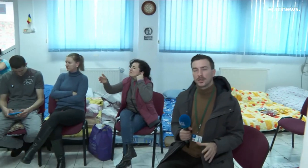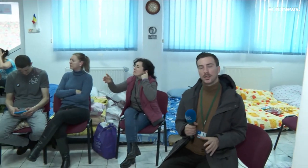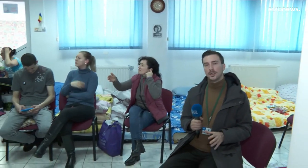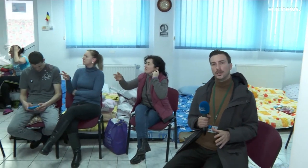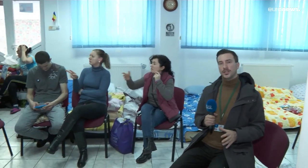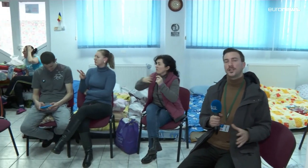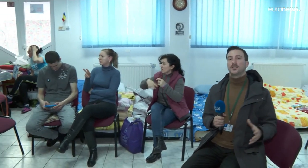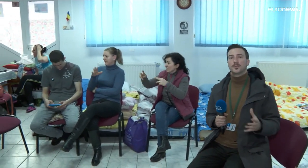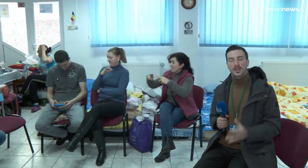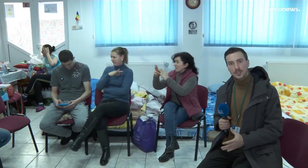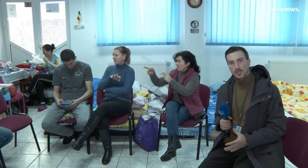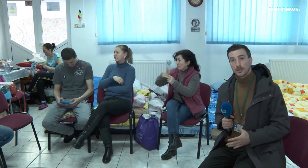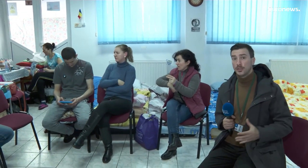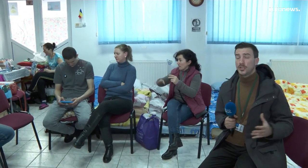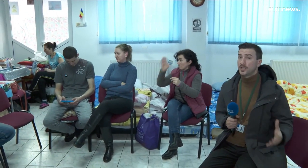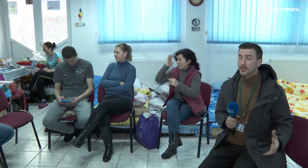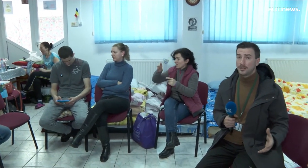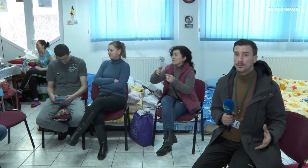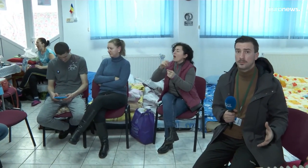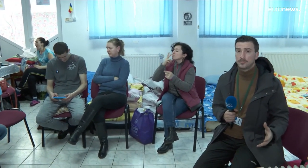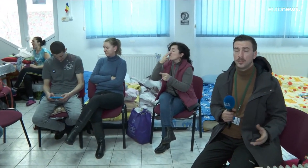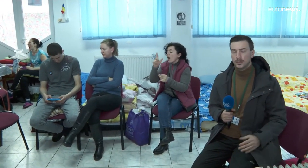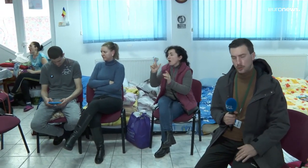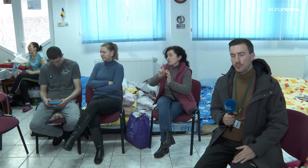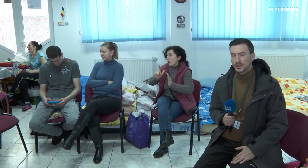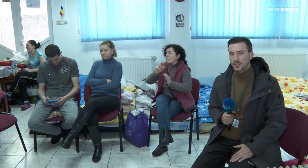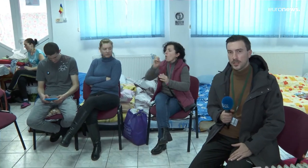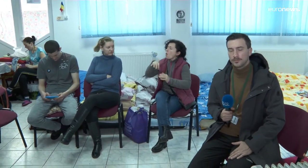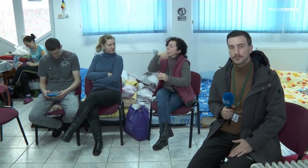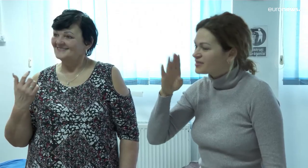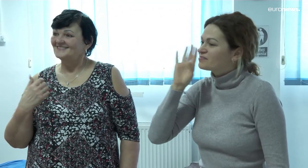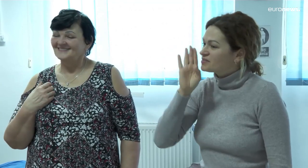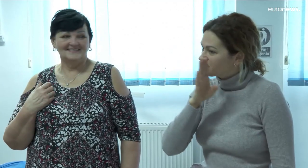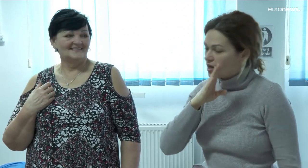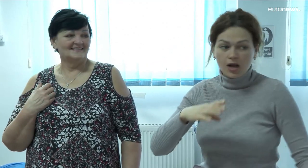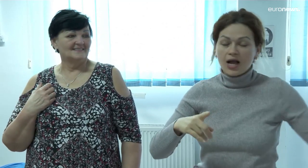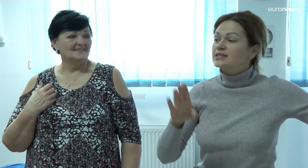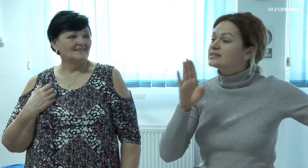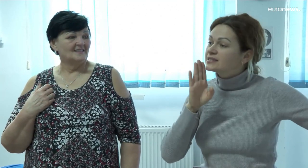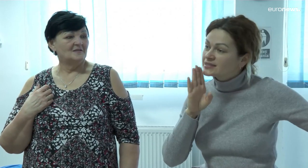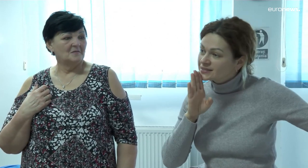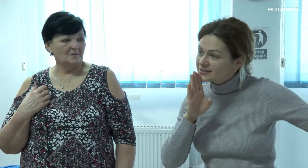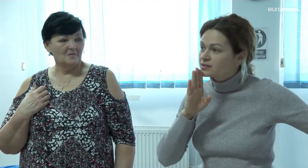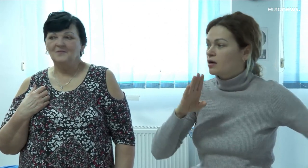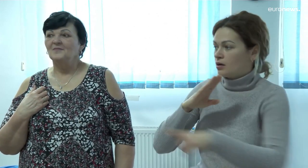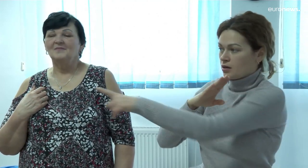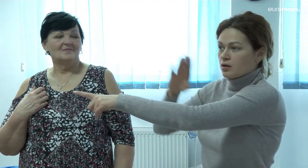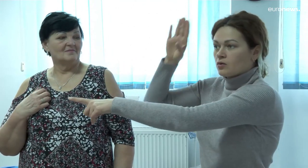Even in their silent world, these people cry out their hopes and fears. The war has changed the lives of nearly 3